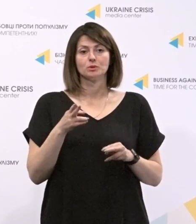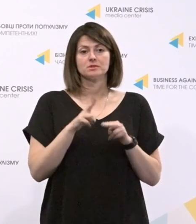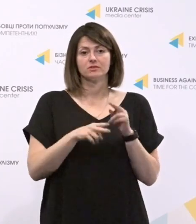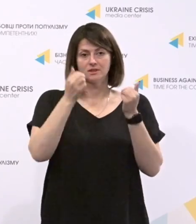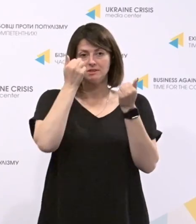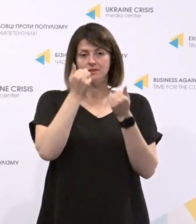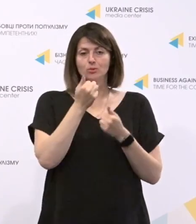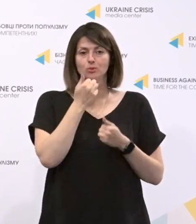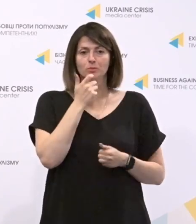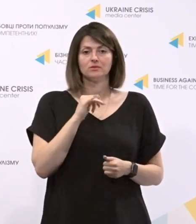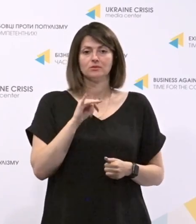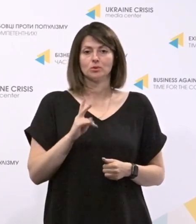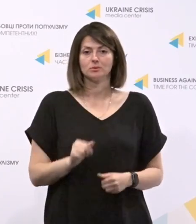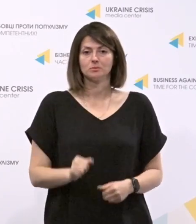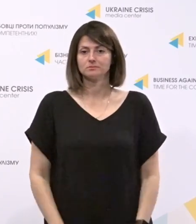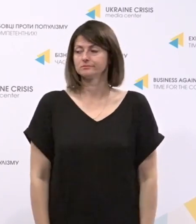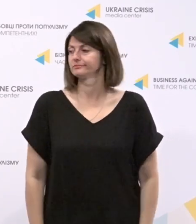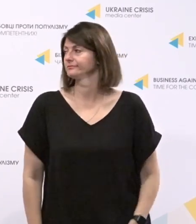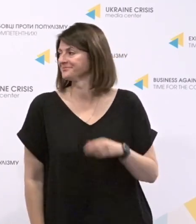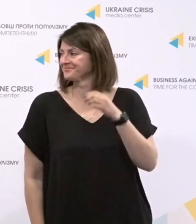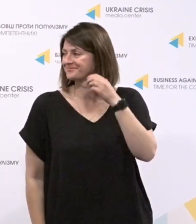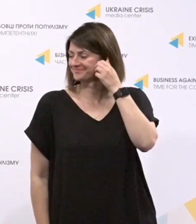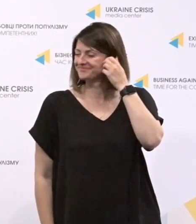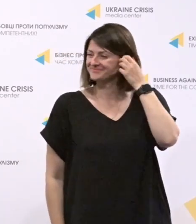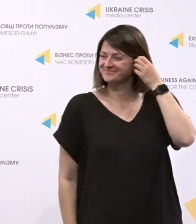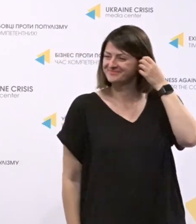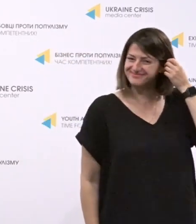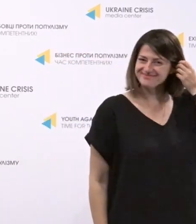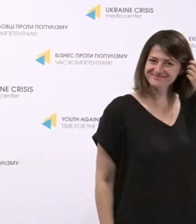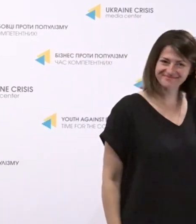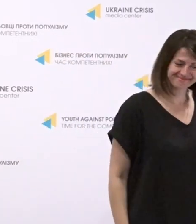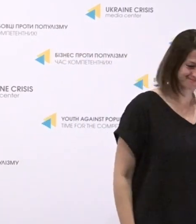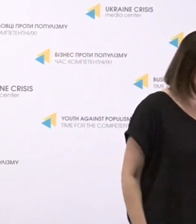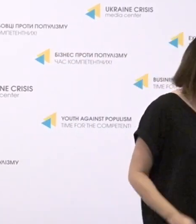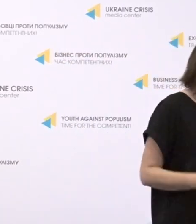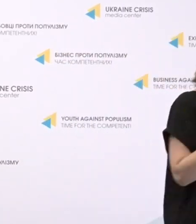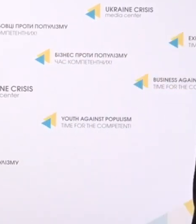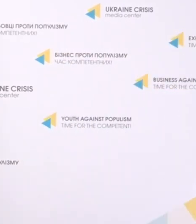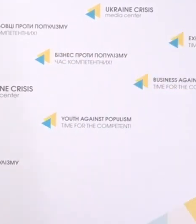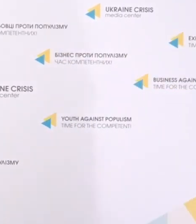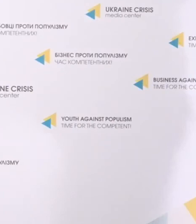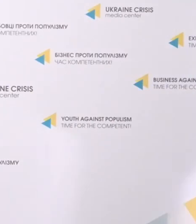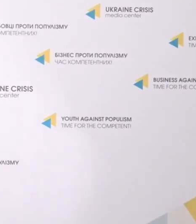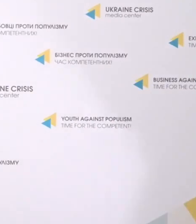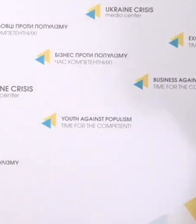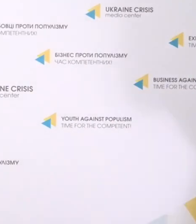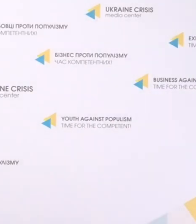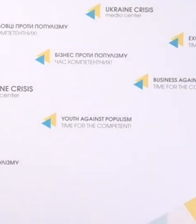Well, if there are no further questions, we'll probably adjourn for now. Thank you, Fiona.